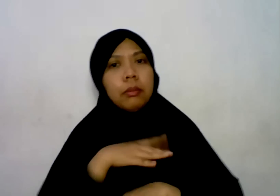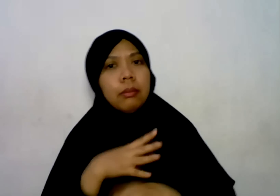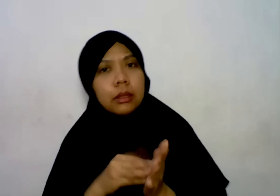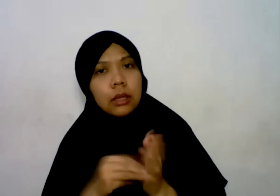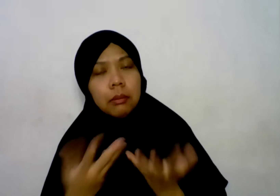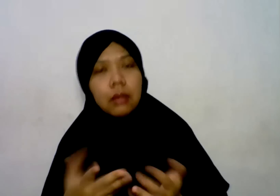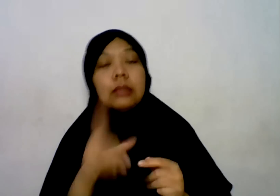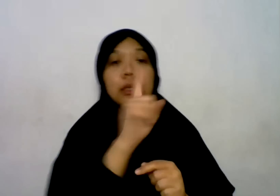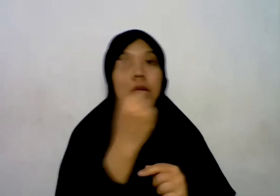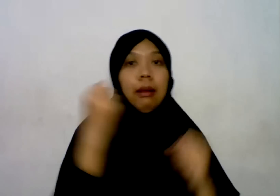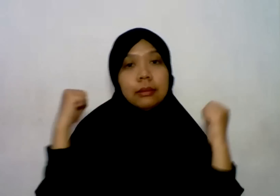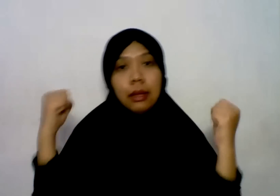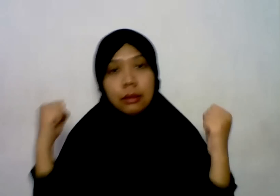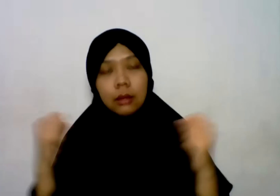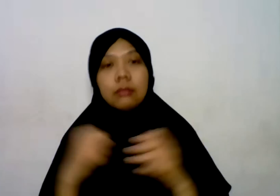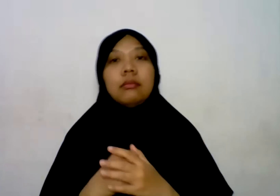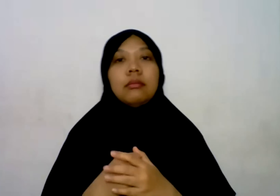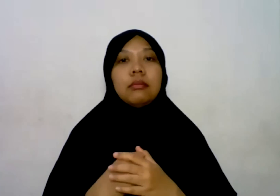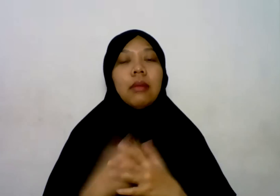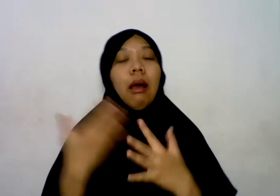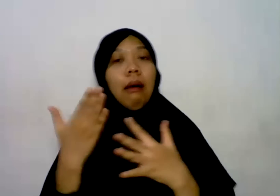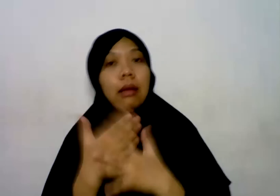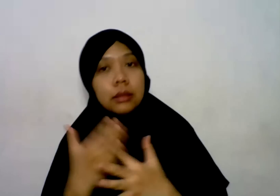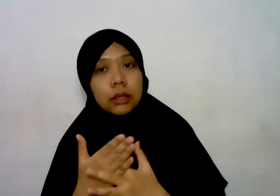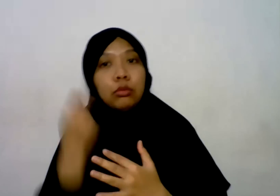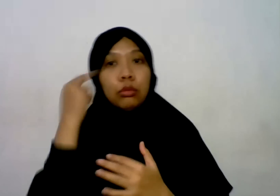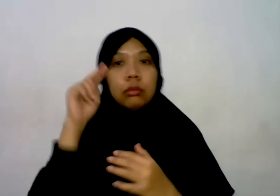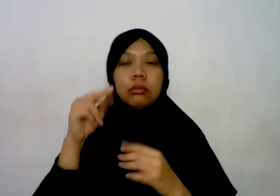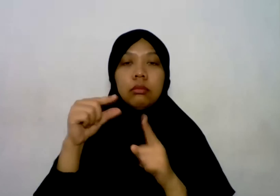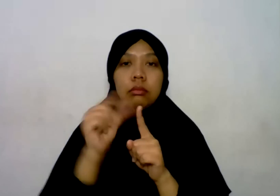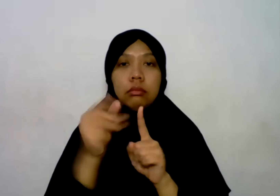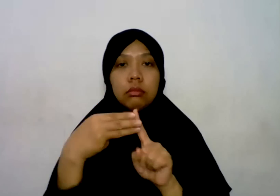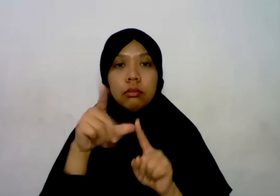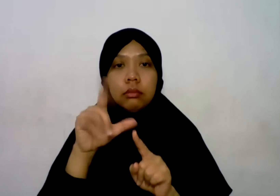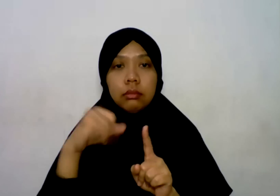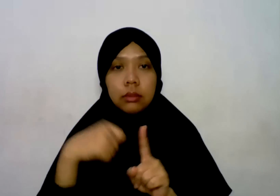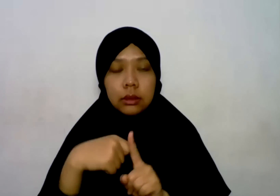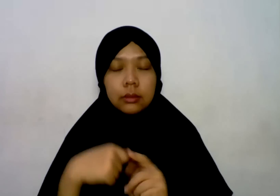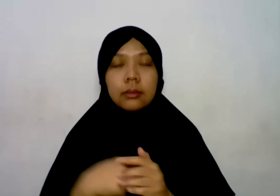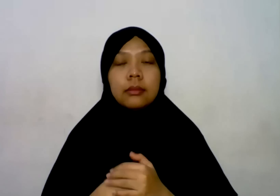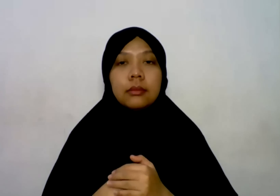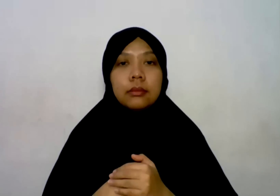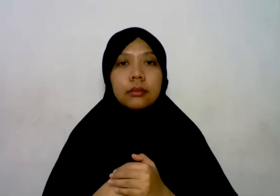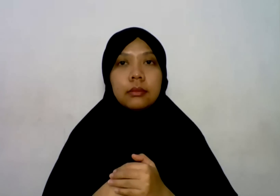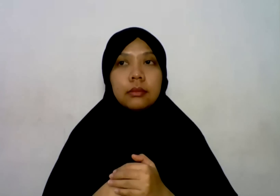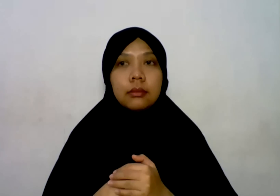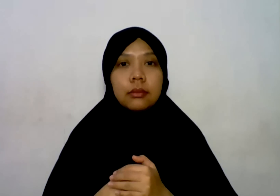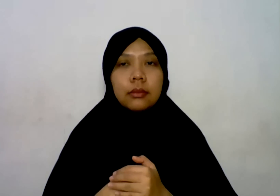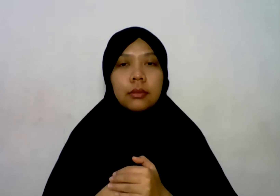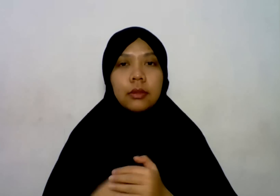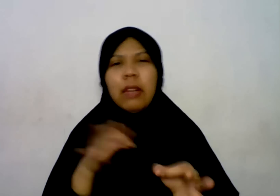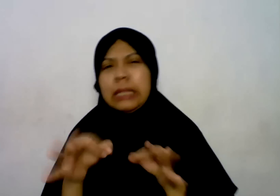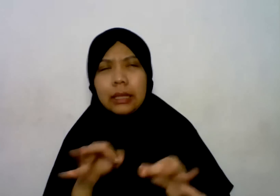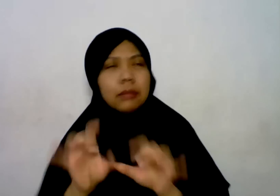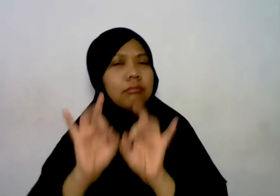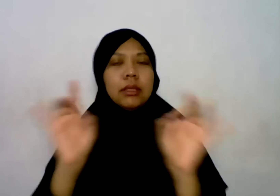employment, and access to public service in general. Therefore, disability studies also requires